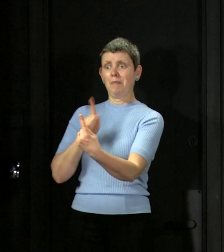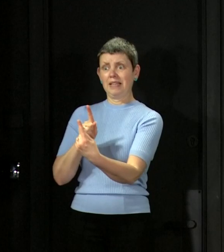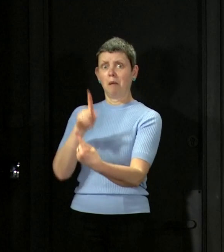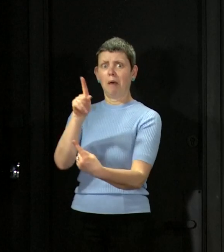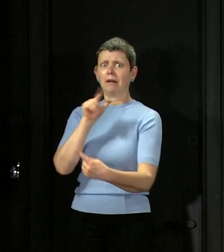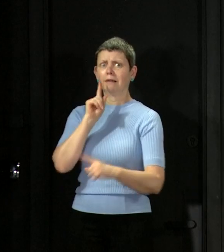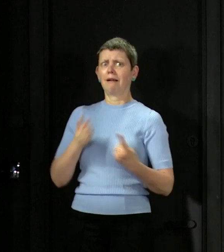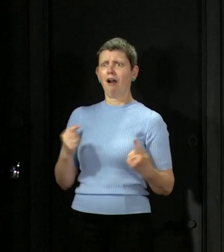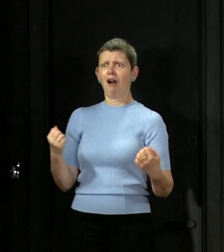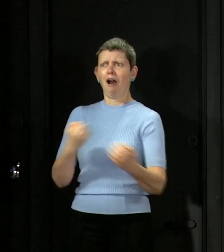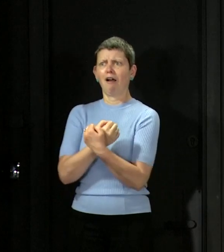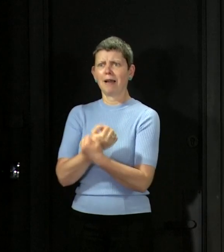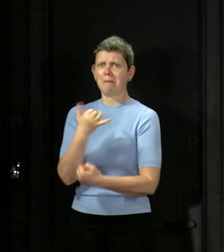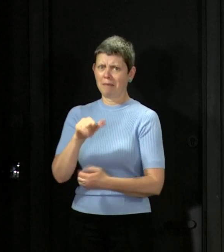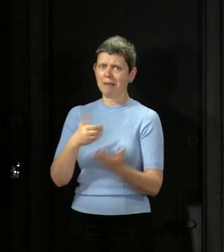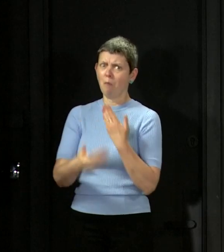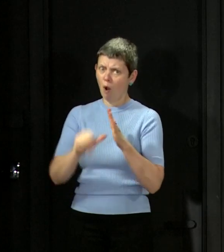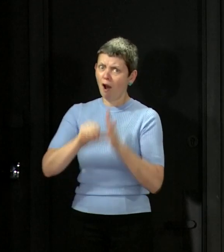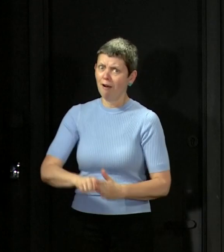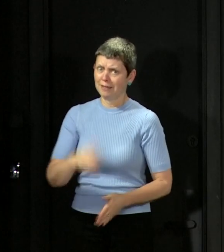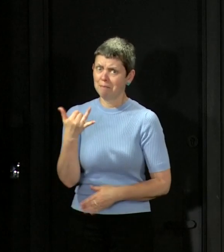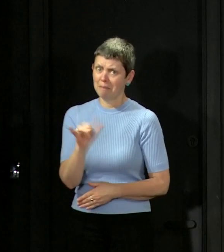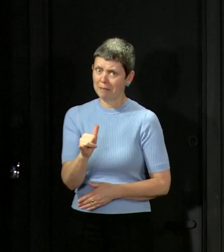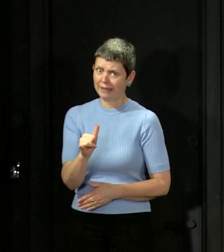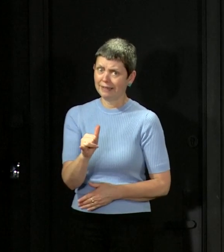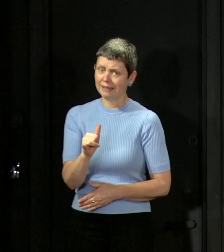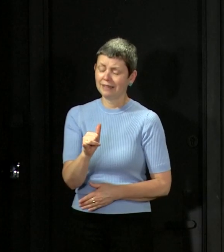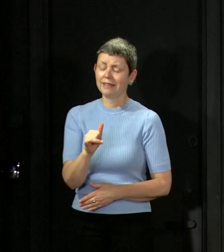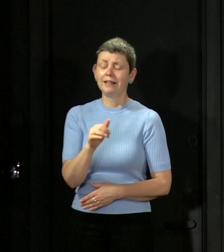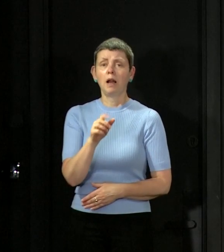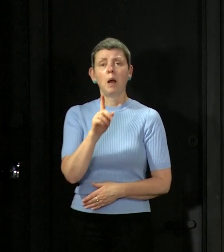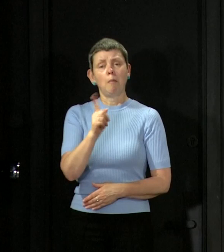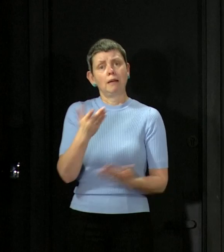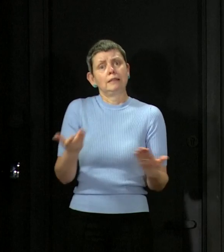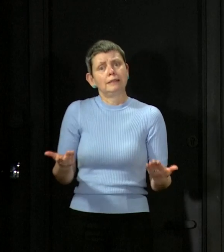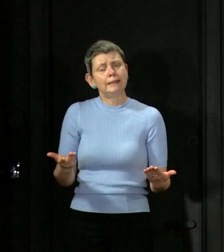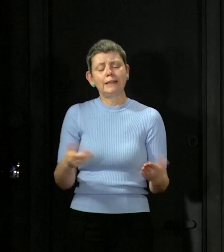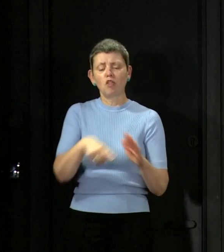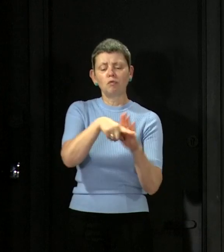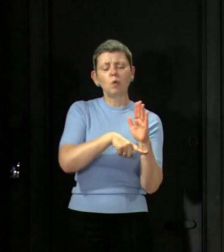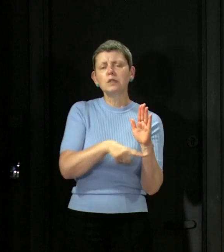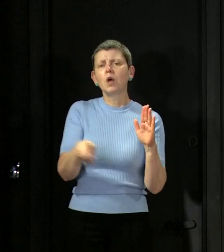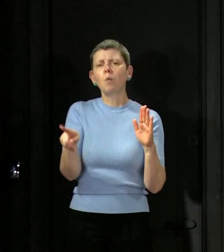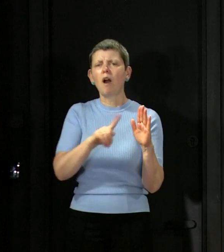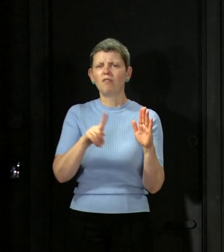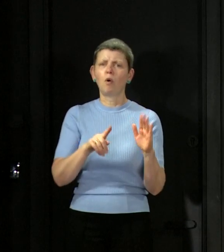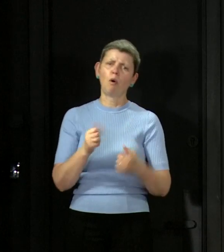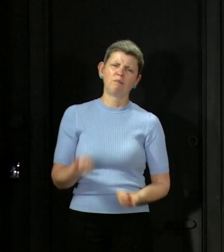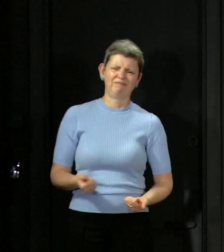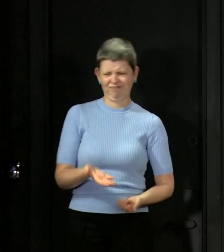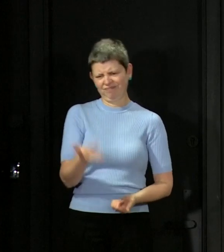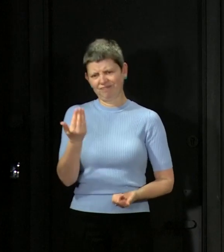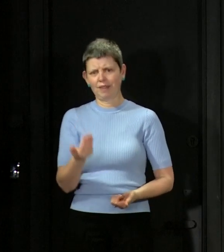them a hug. So, you know, this is really tough. But I come back to the point, we're not putting these rules in place just to make your life difficult or